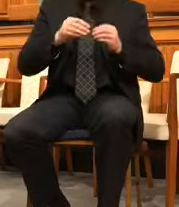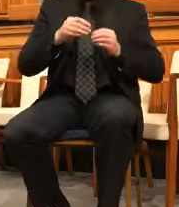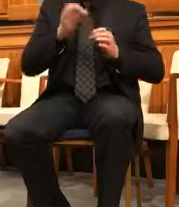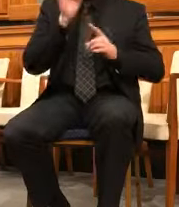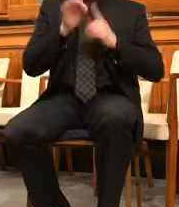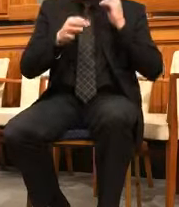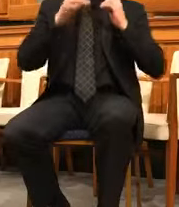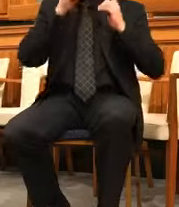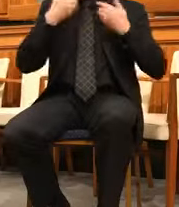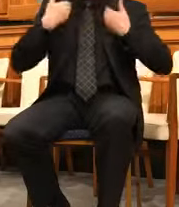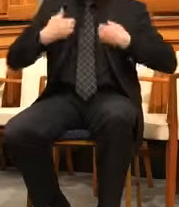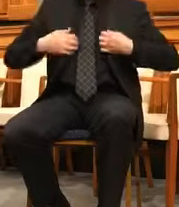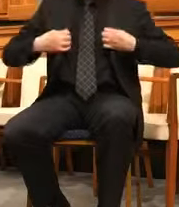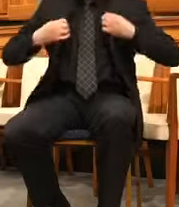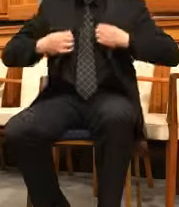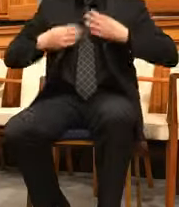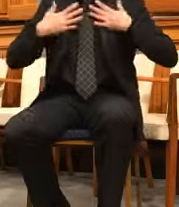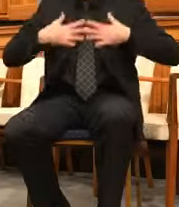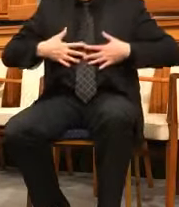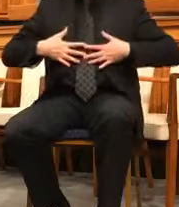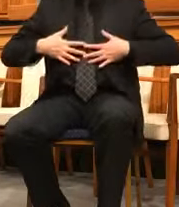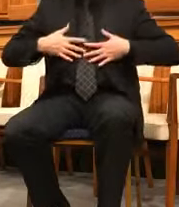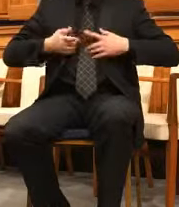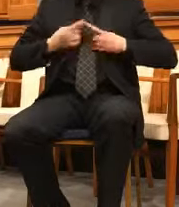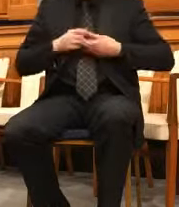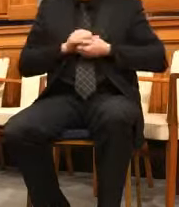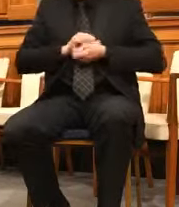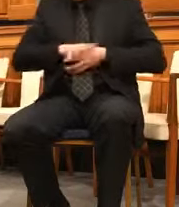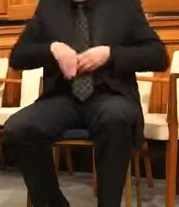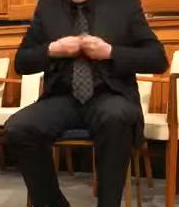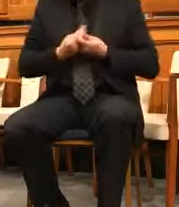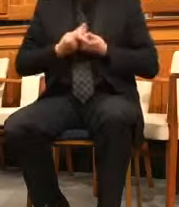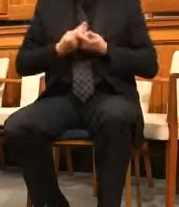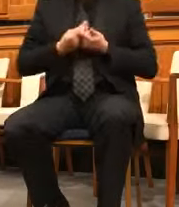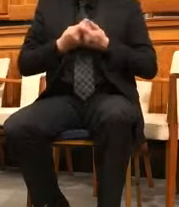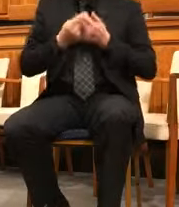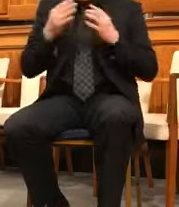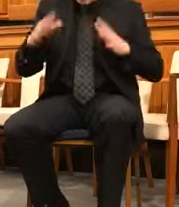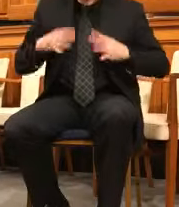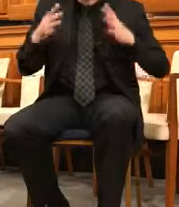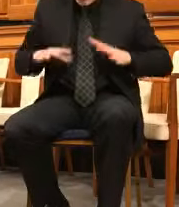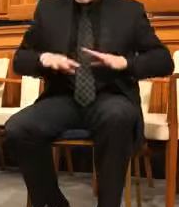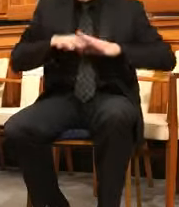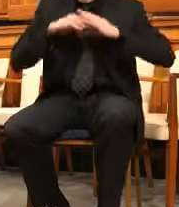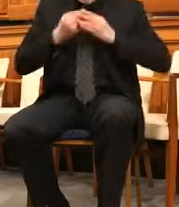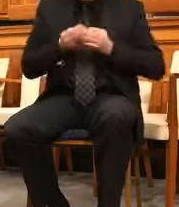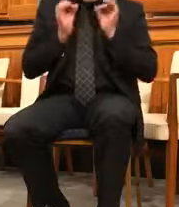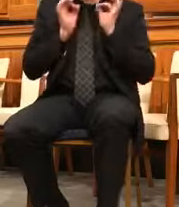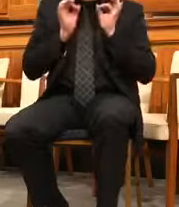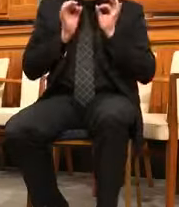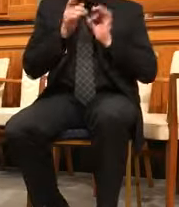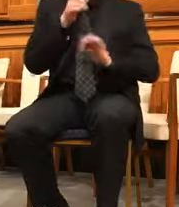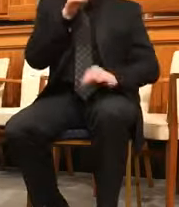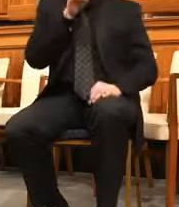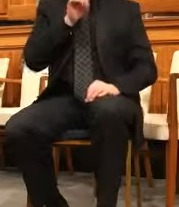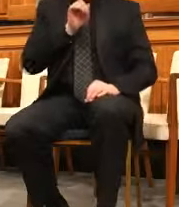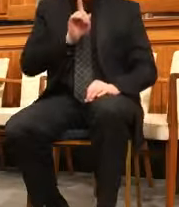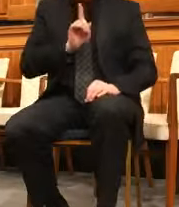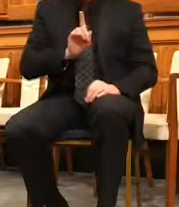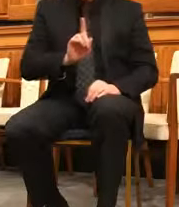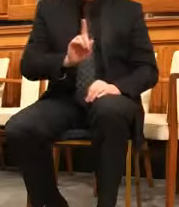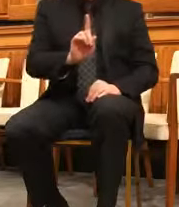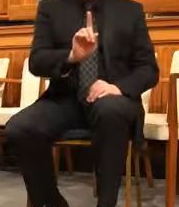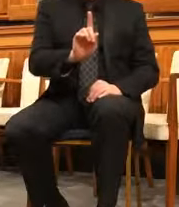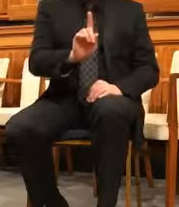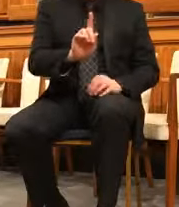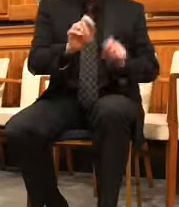place. The mind was being instructed. God is holy. He cannot be approached by you as